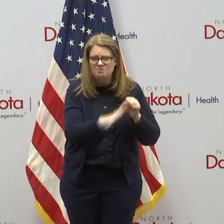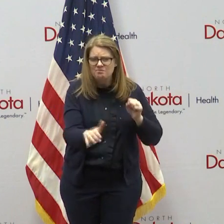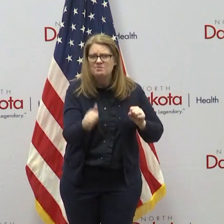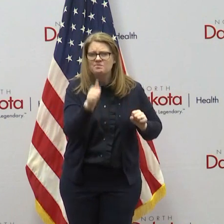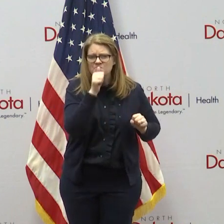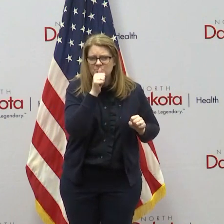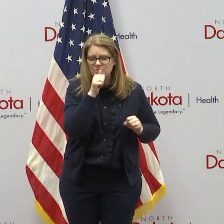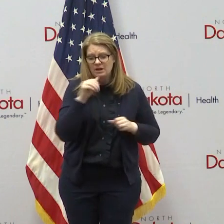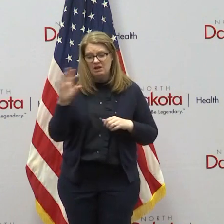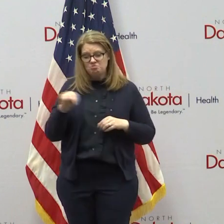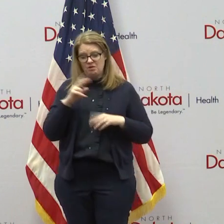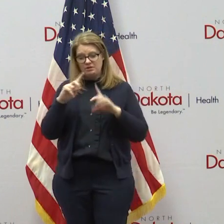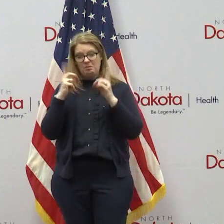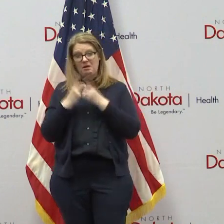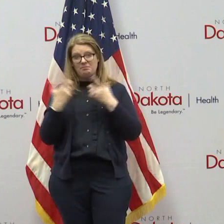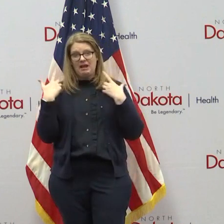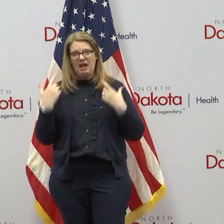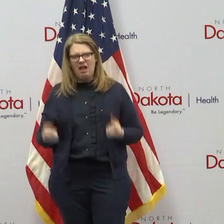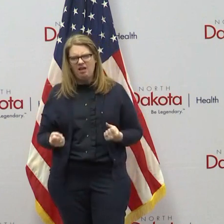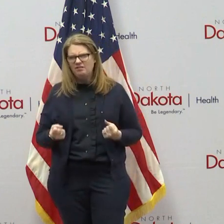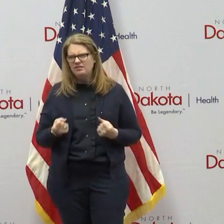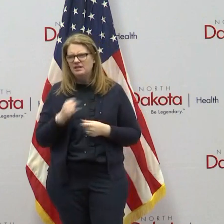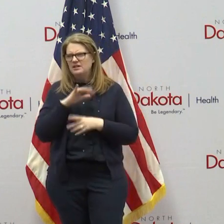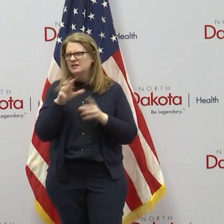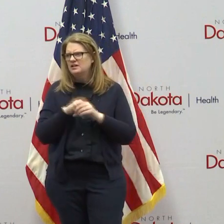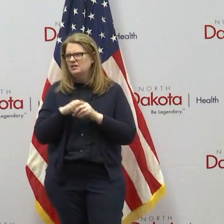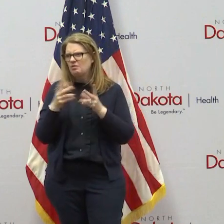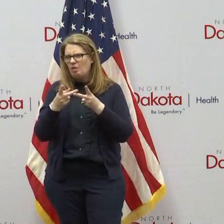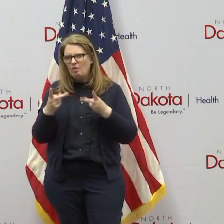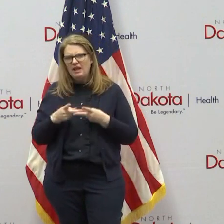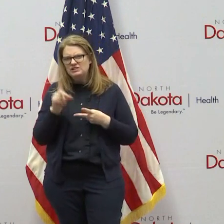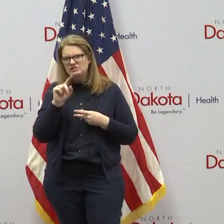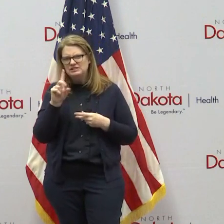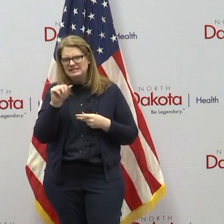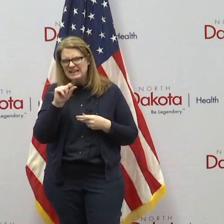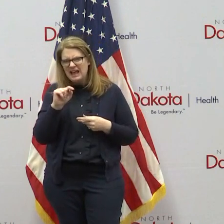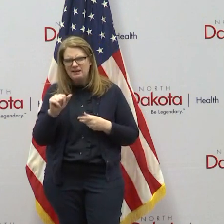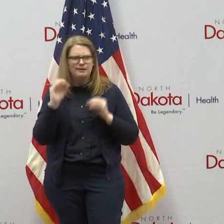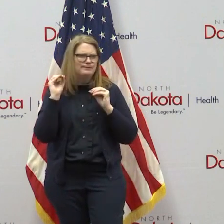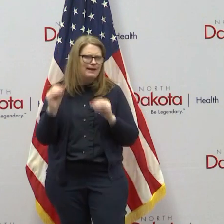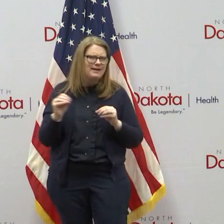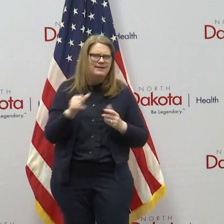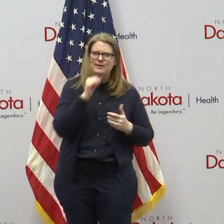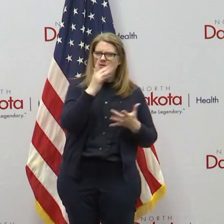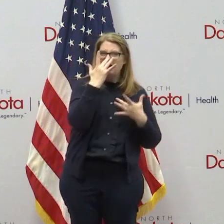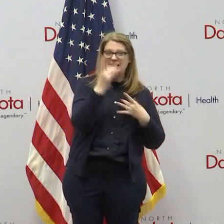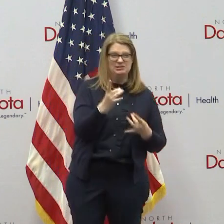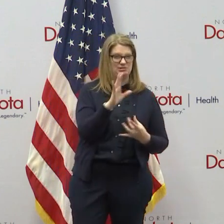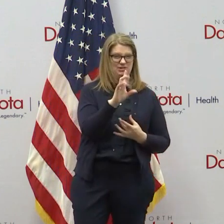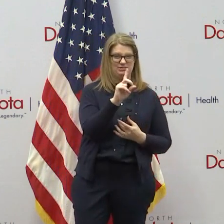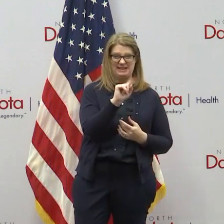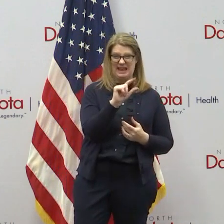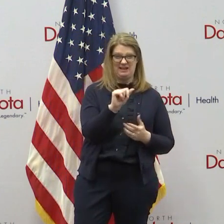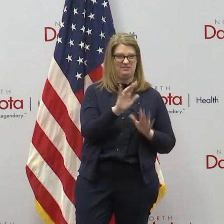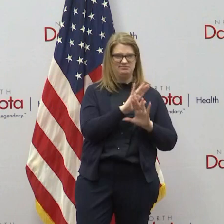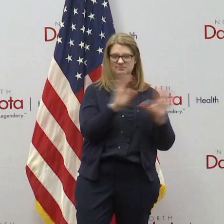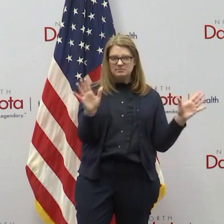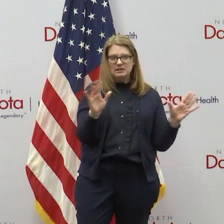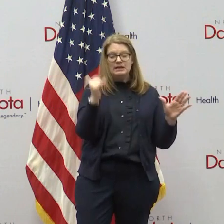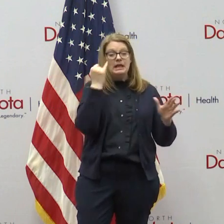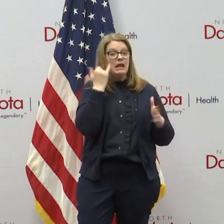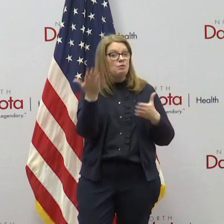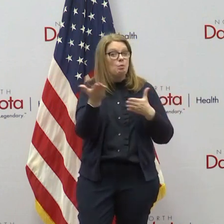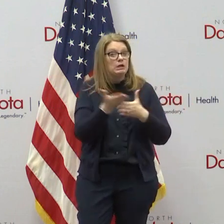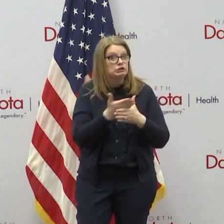of Health does not have your location data. The state of North Dakota doesn't have your location data. We're not interested in it. We're interested if you want to share